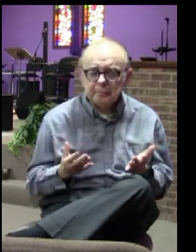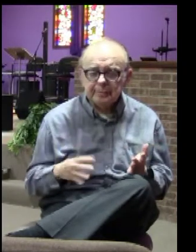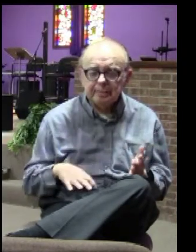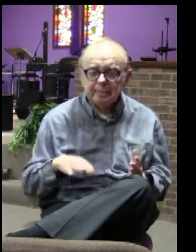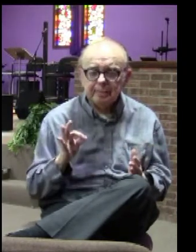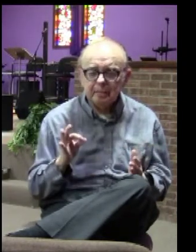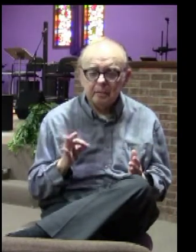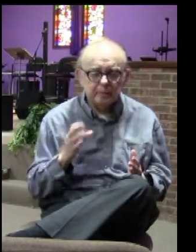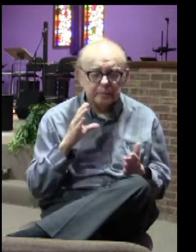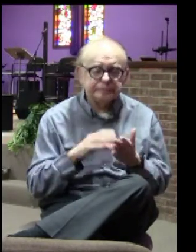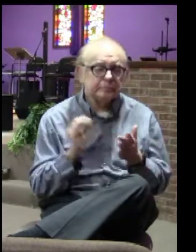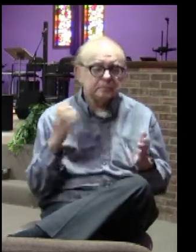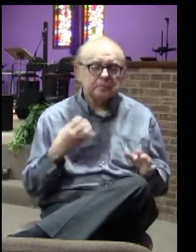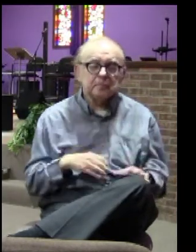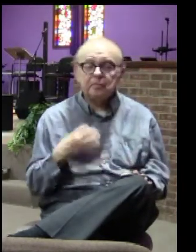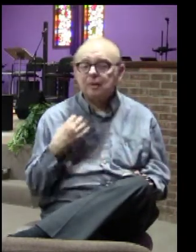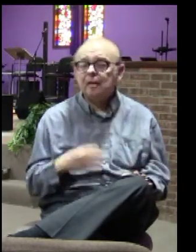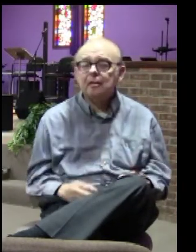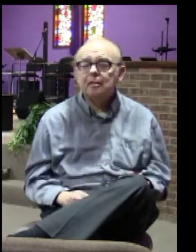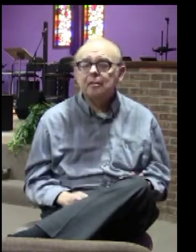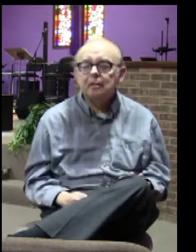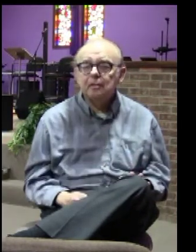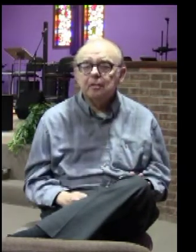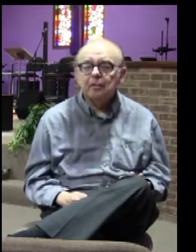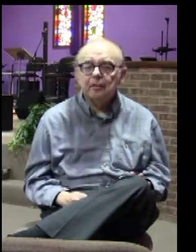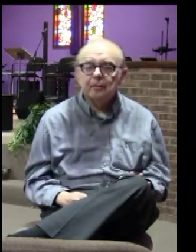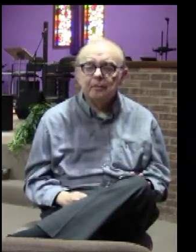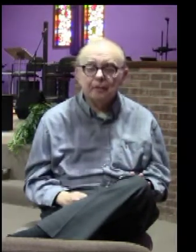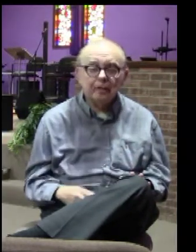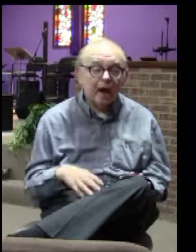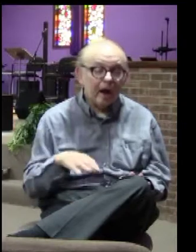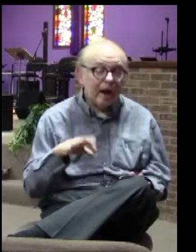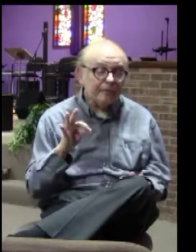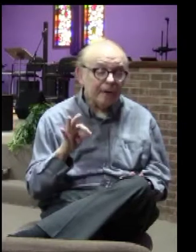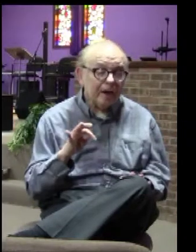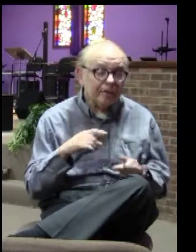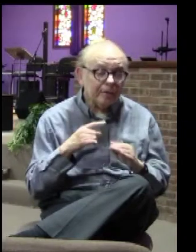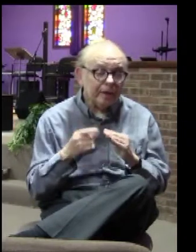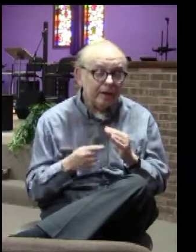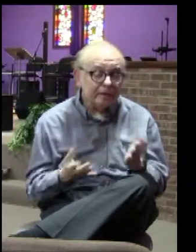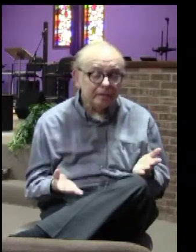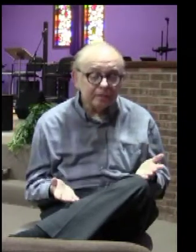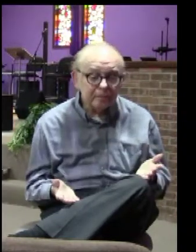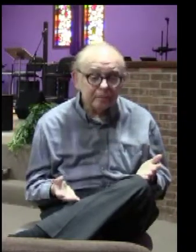find out that, wow, I found the end of it.